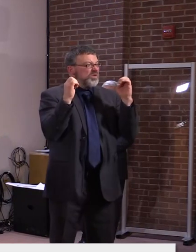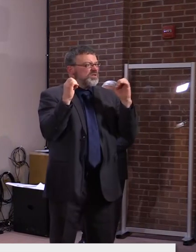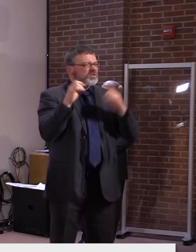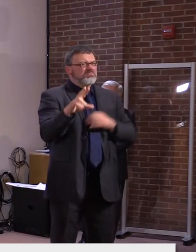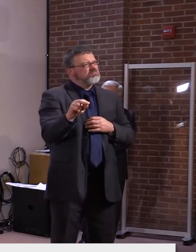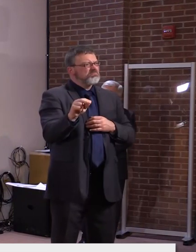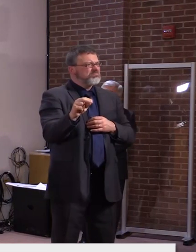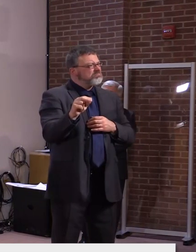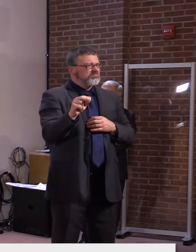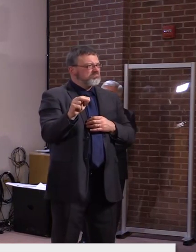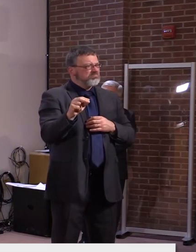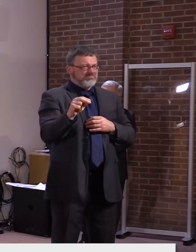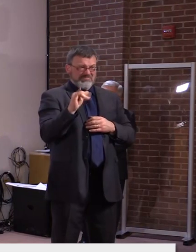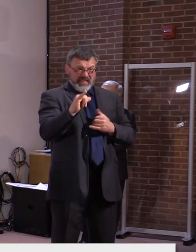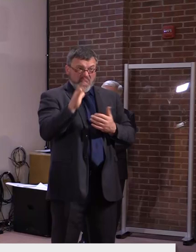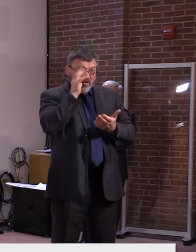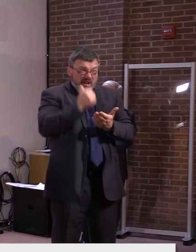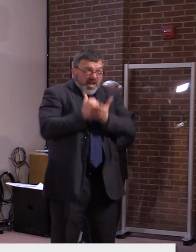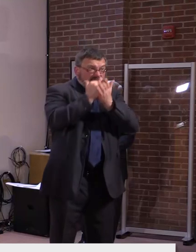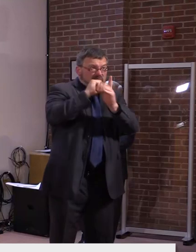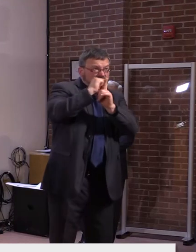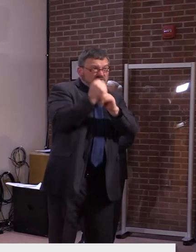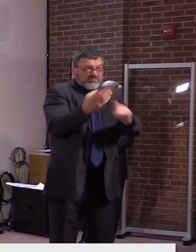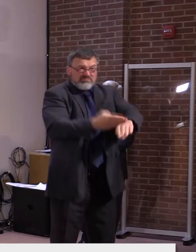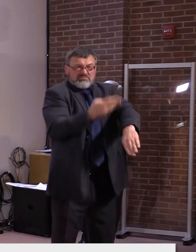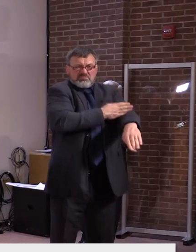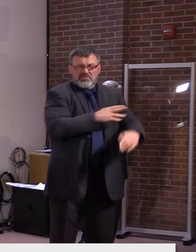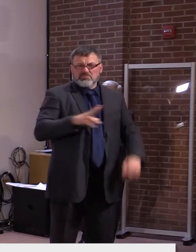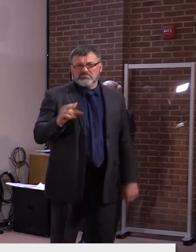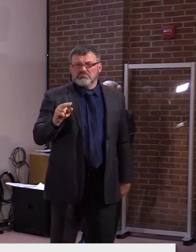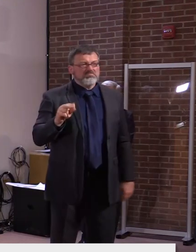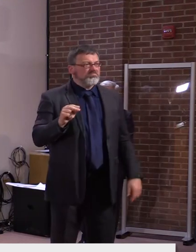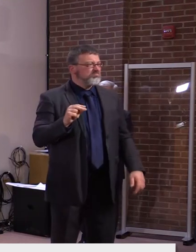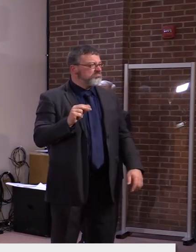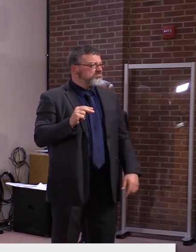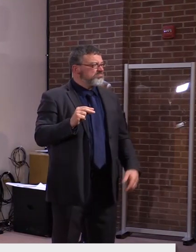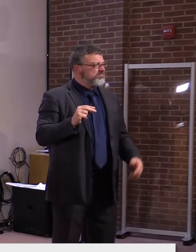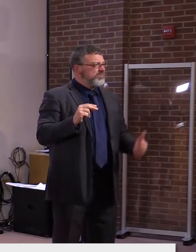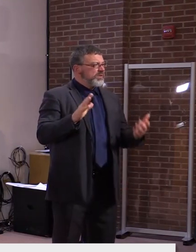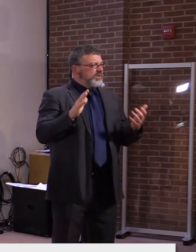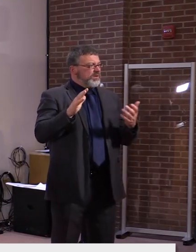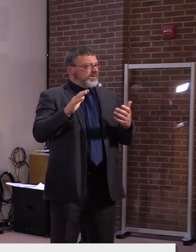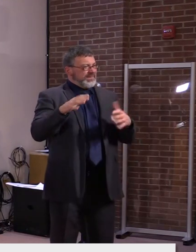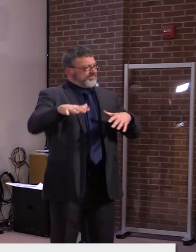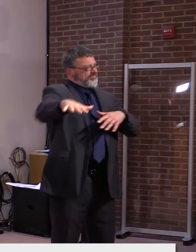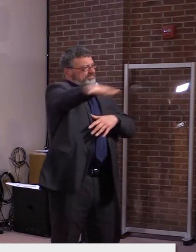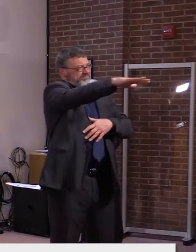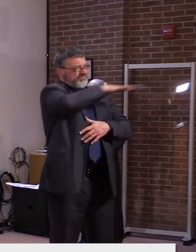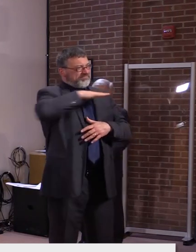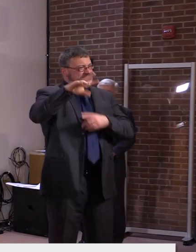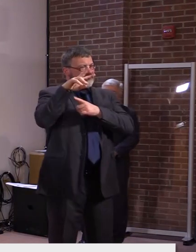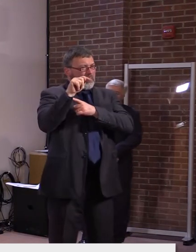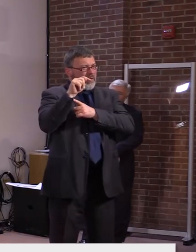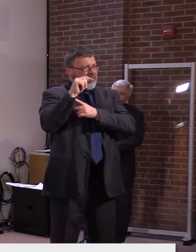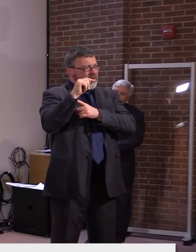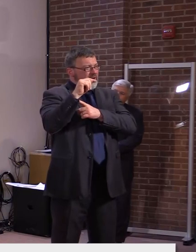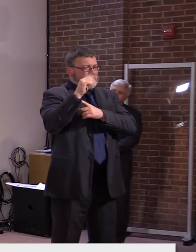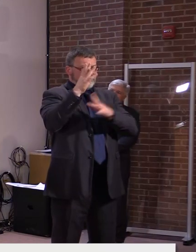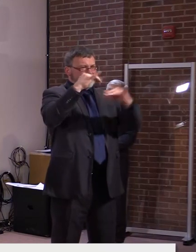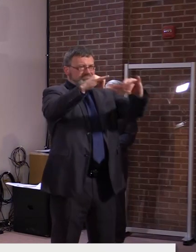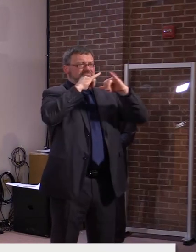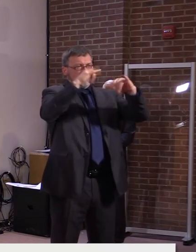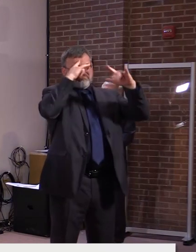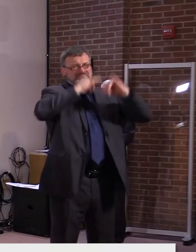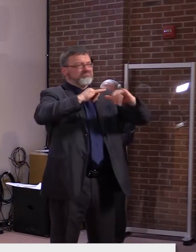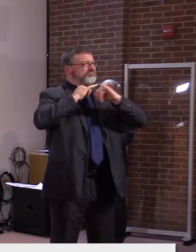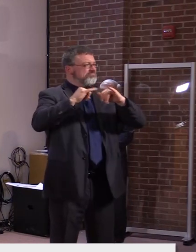be effective. I think the majority of Vermonters would agree that we've been through